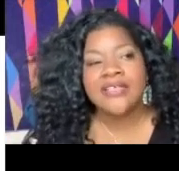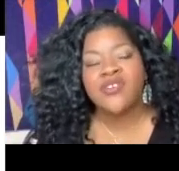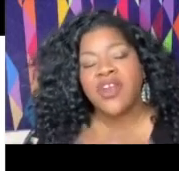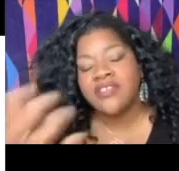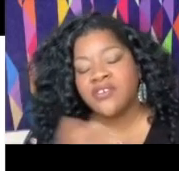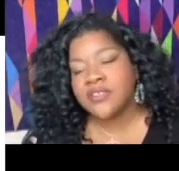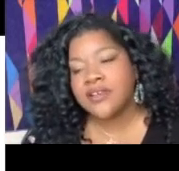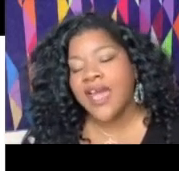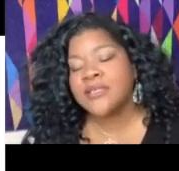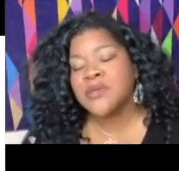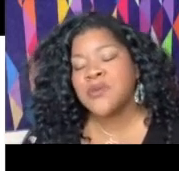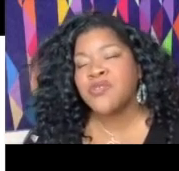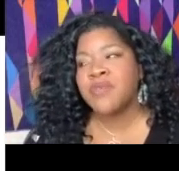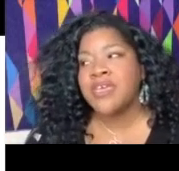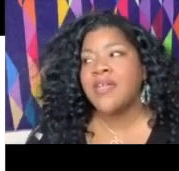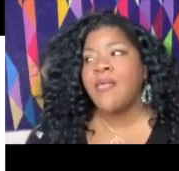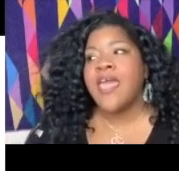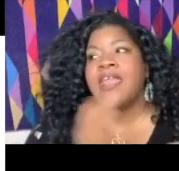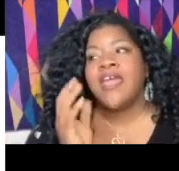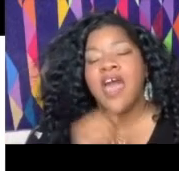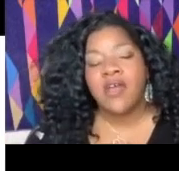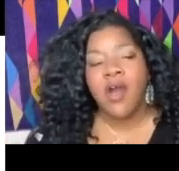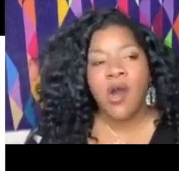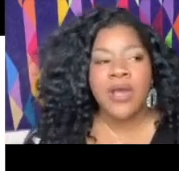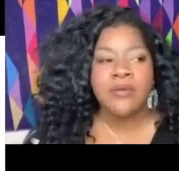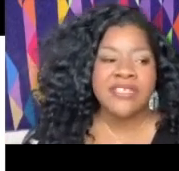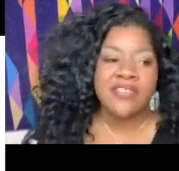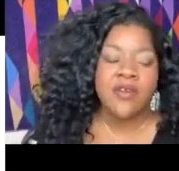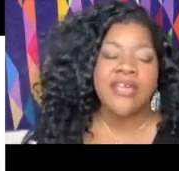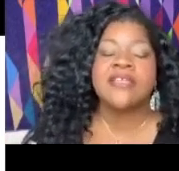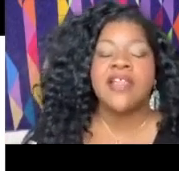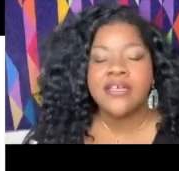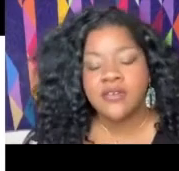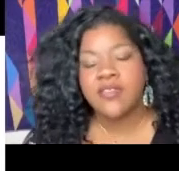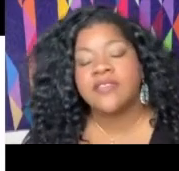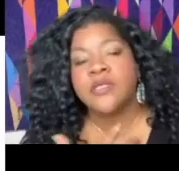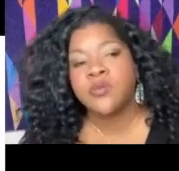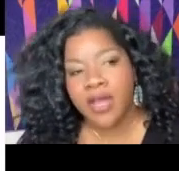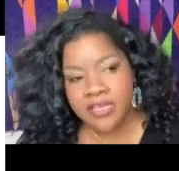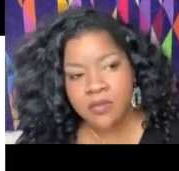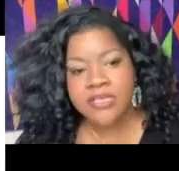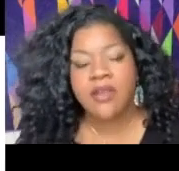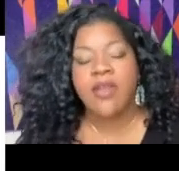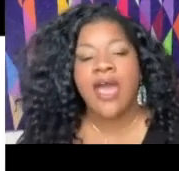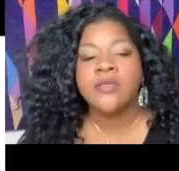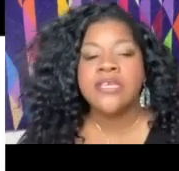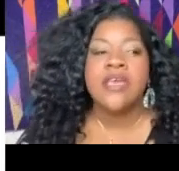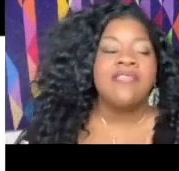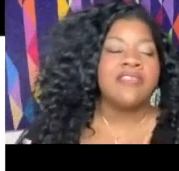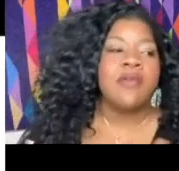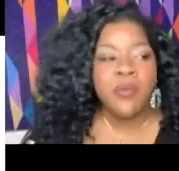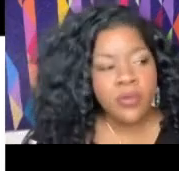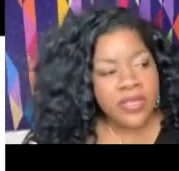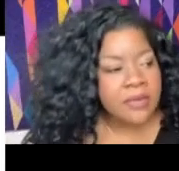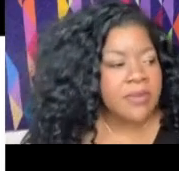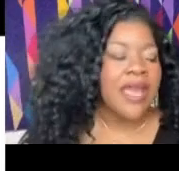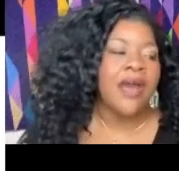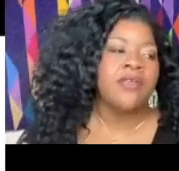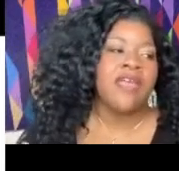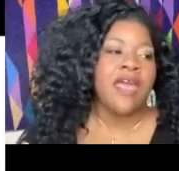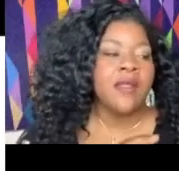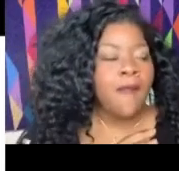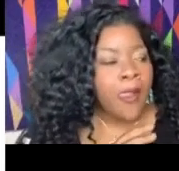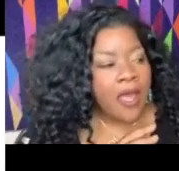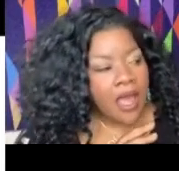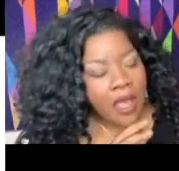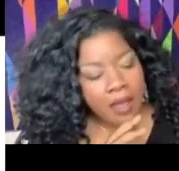at the Glass Center, and I took her to the Glass Center with me. And I got a call while I was at the Glass Center that the SWAT team was at her house, that they were pulling somebody out,